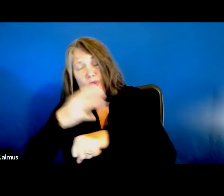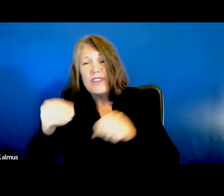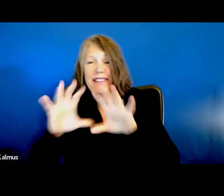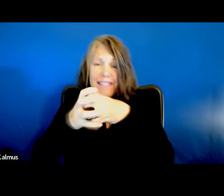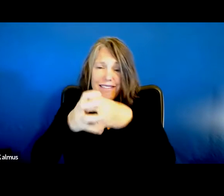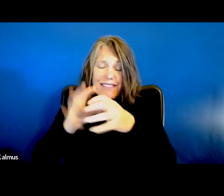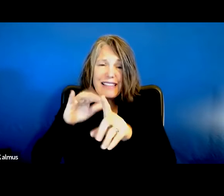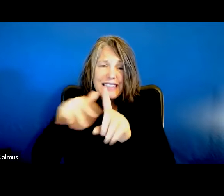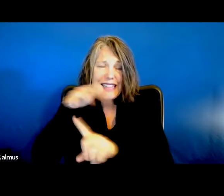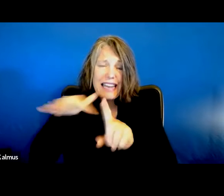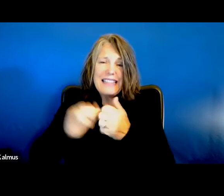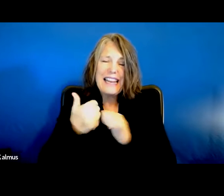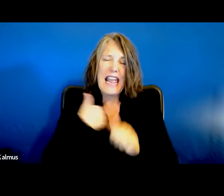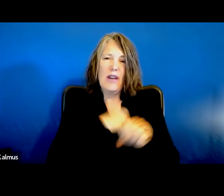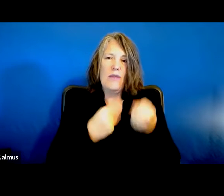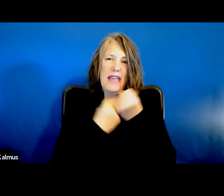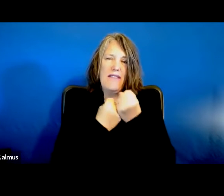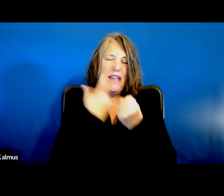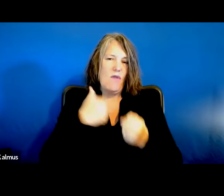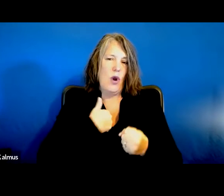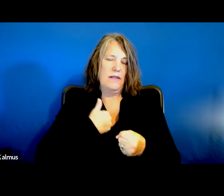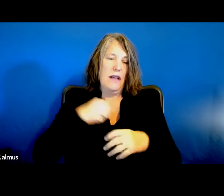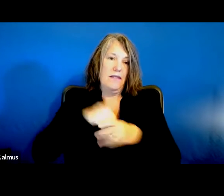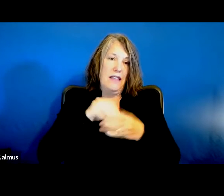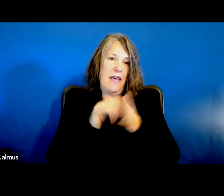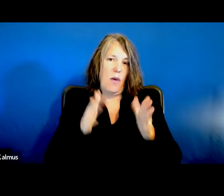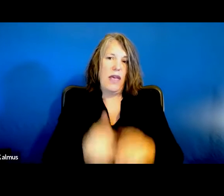advocate for ourselves in that way.